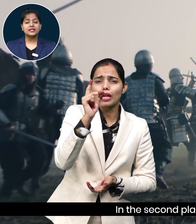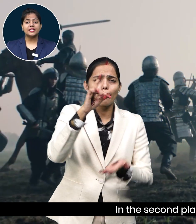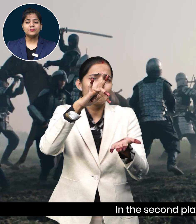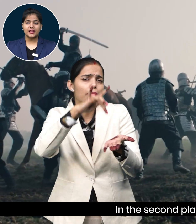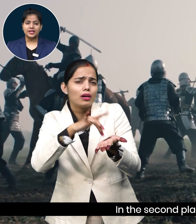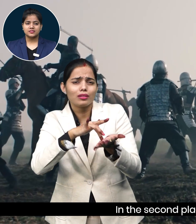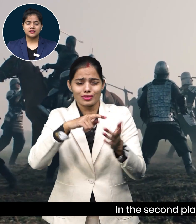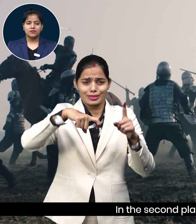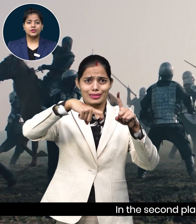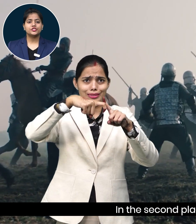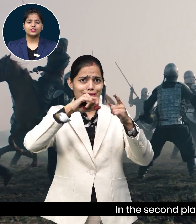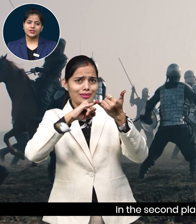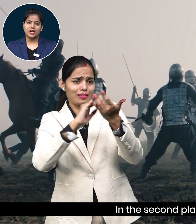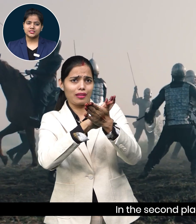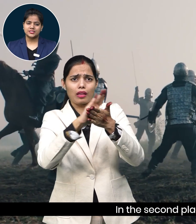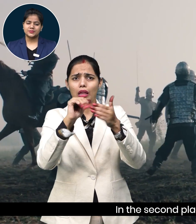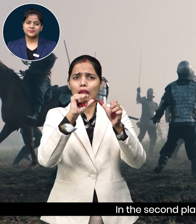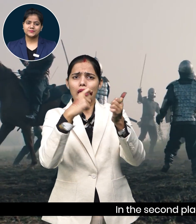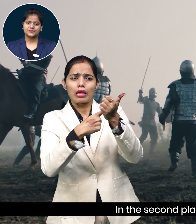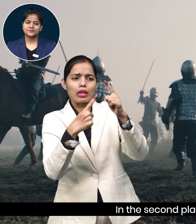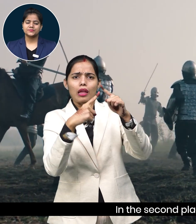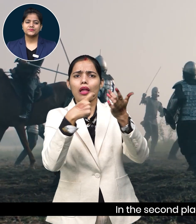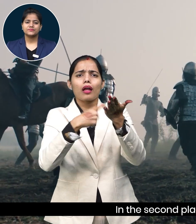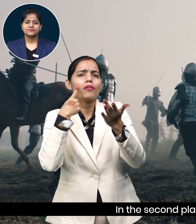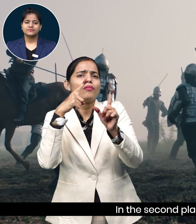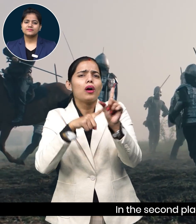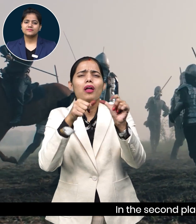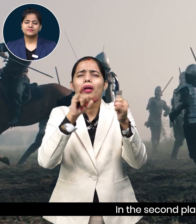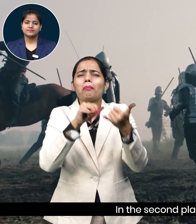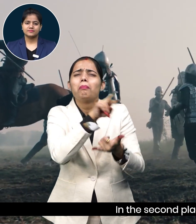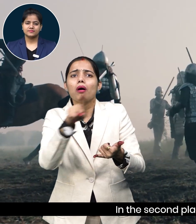In the second place were Kshatriyas.